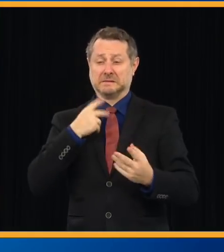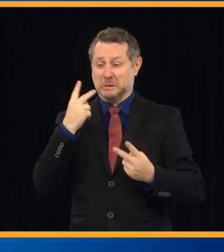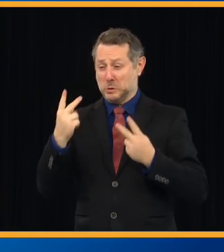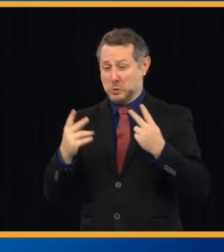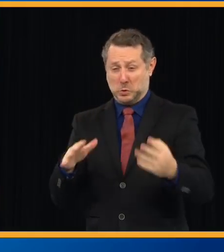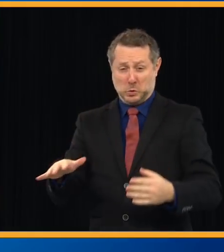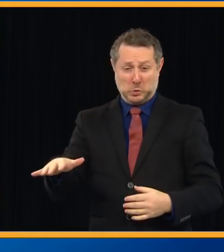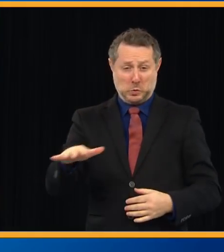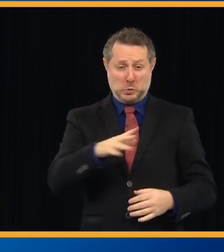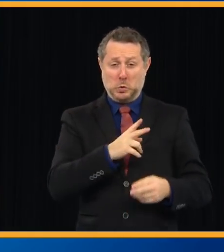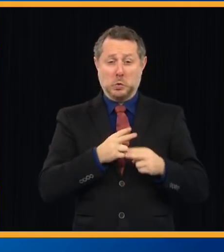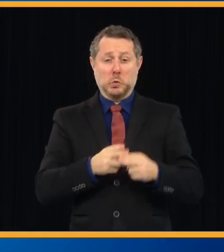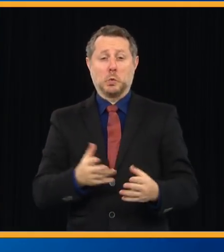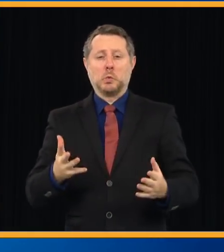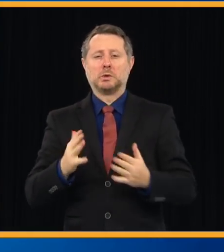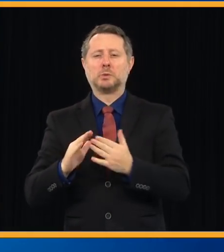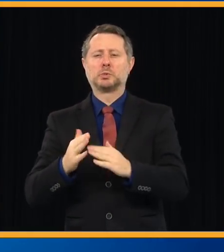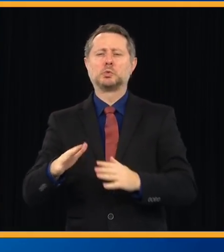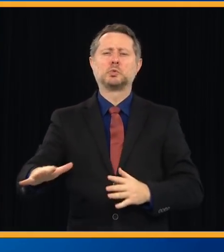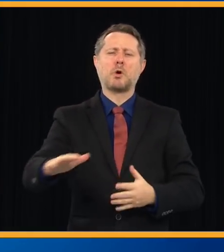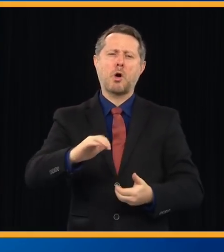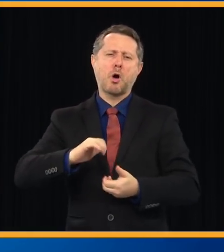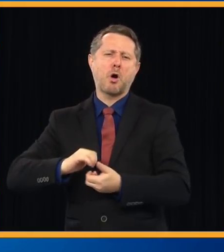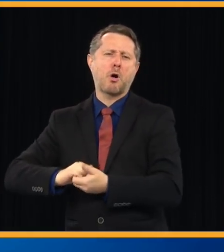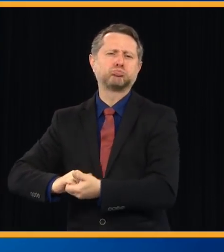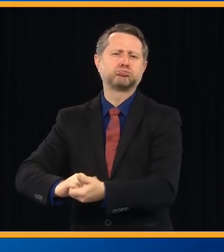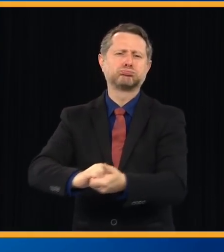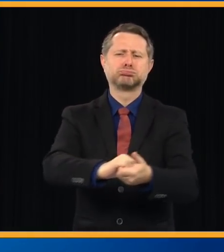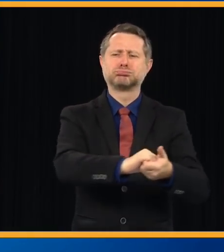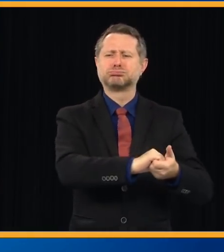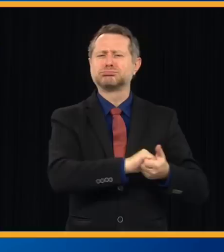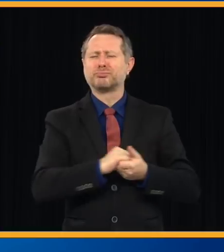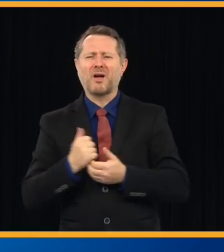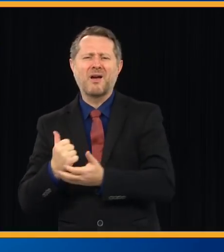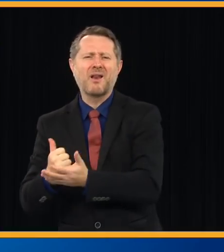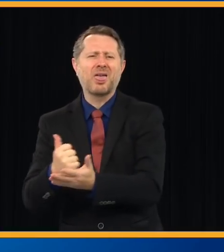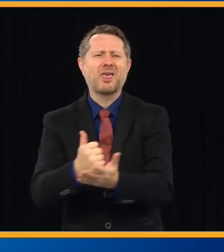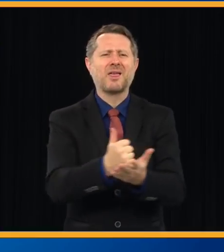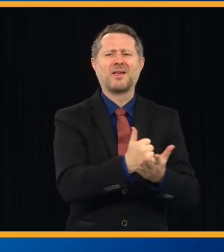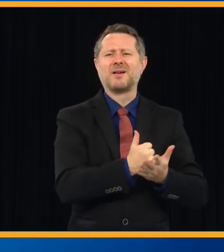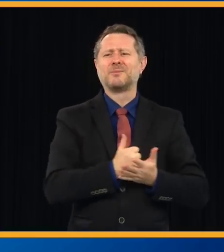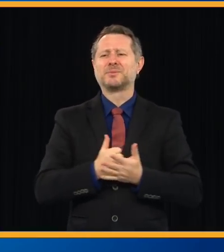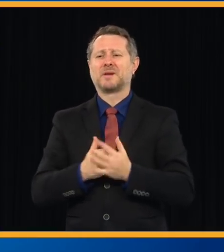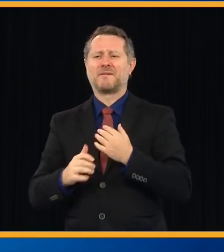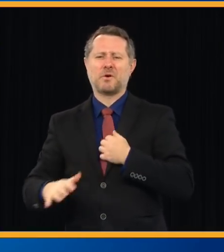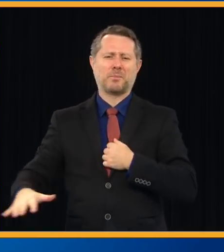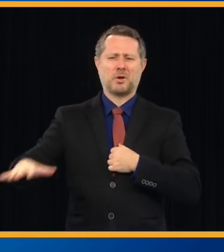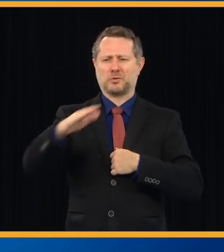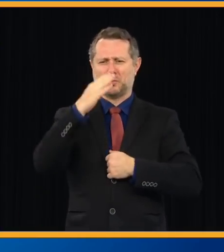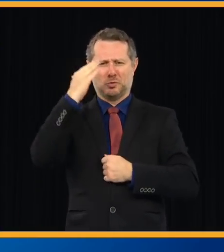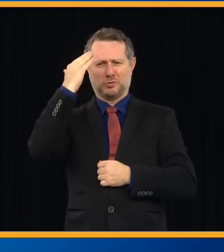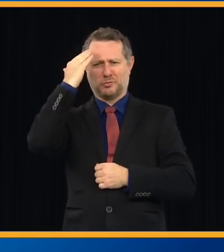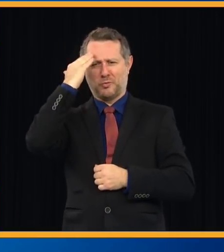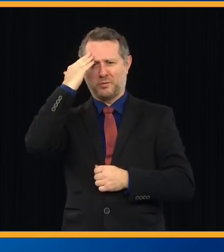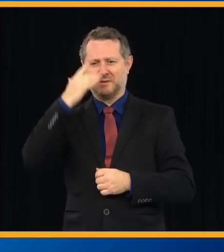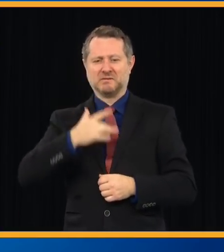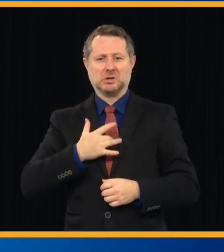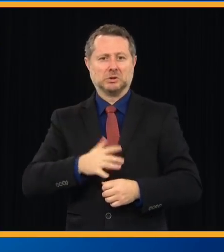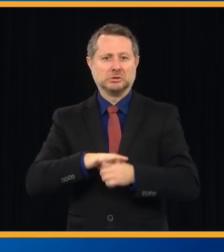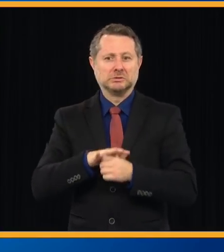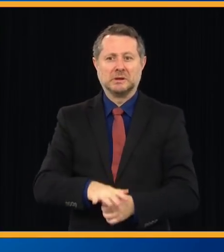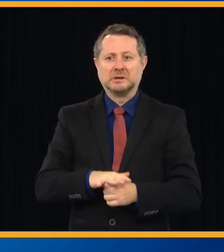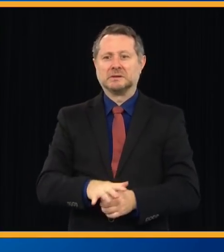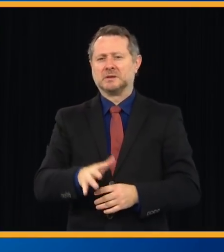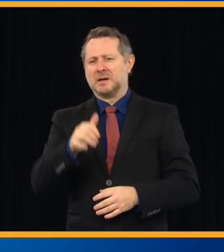and mutuality. People are there to help one another. People understand that everybody's going through this. Everybody's in stress. You look at the